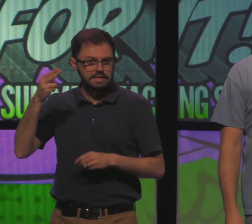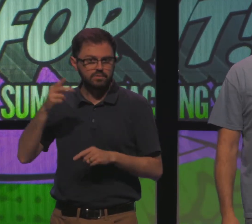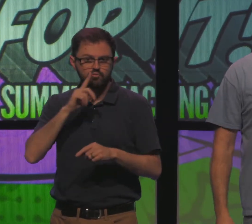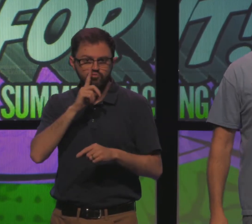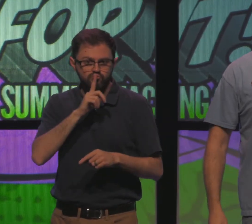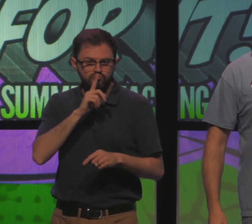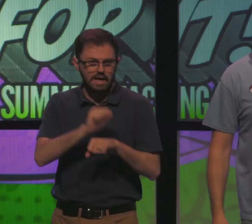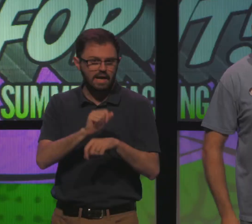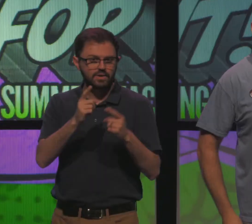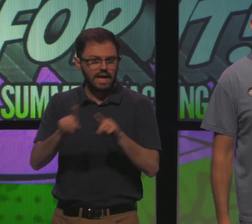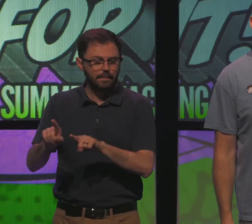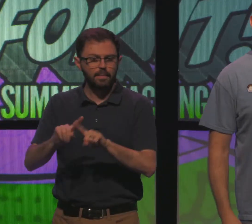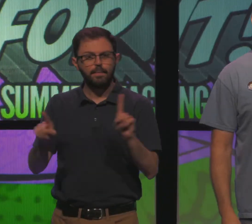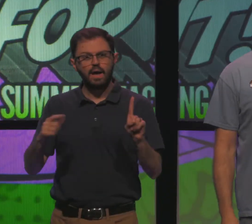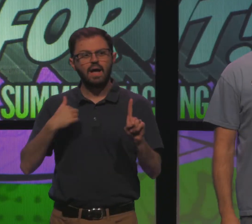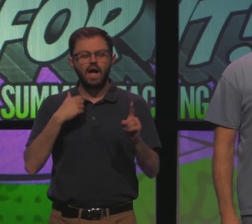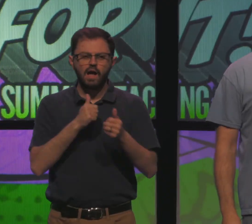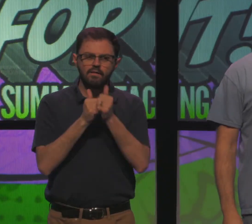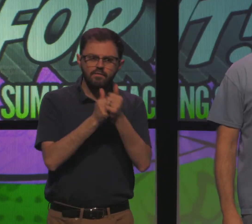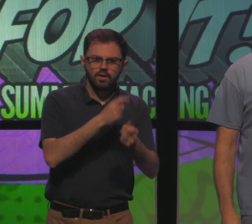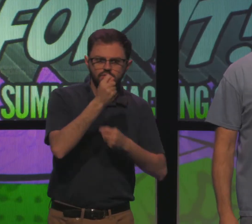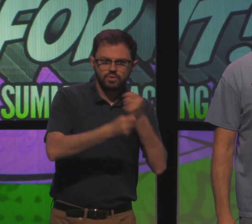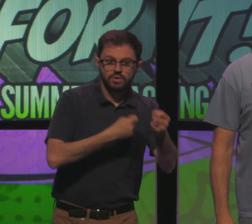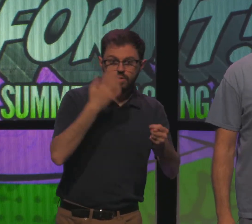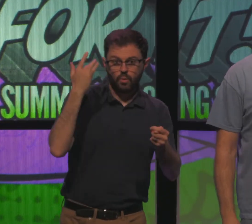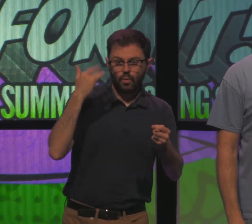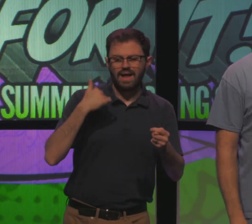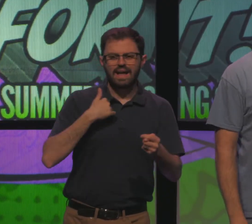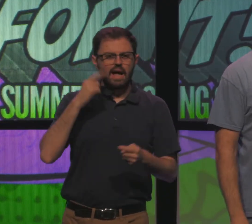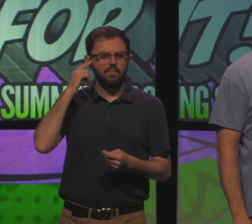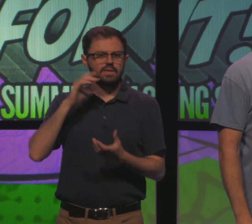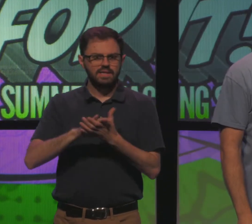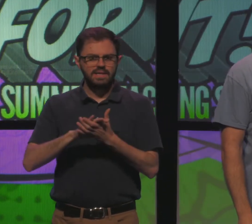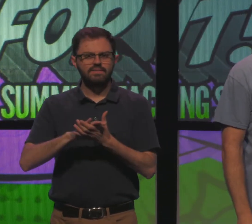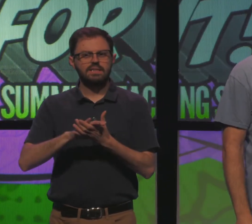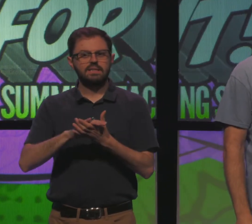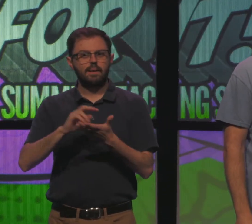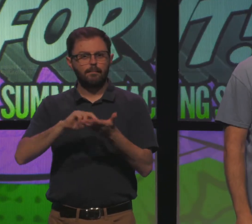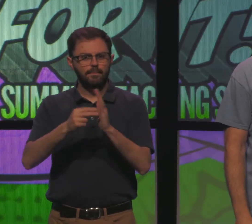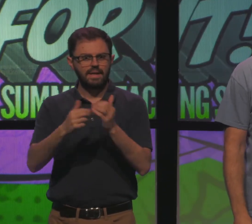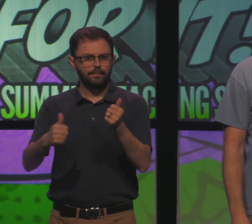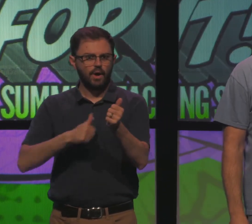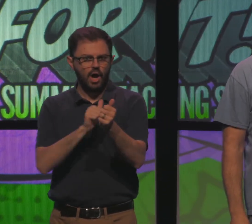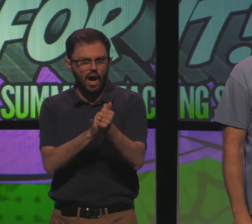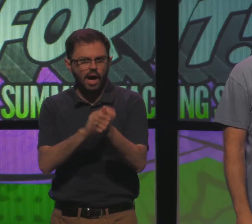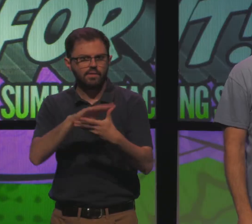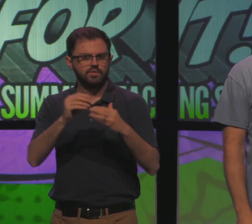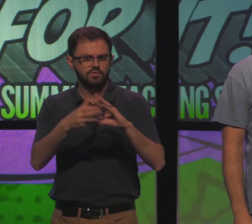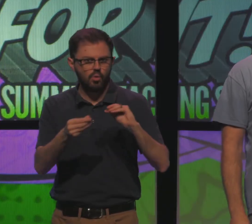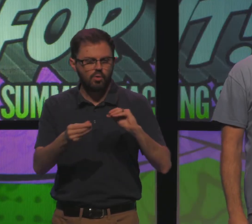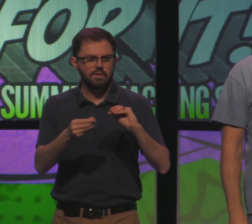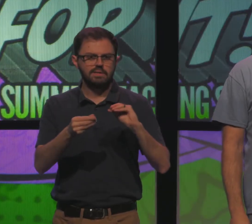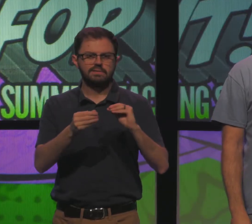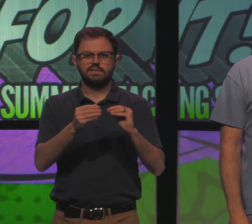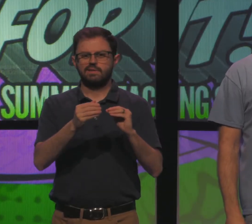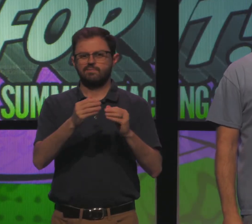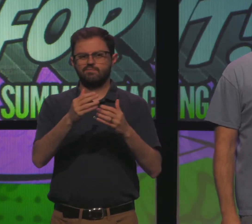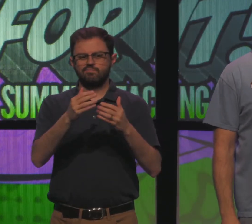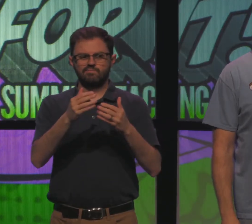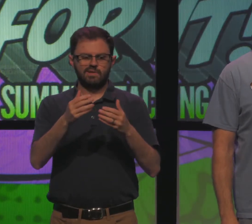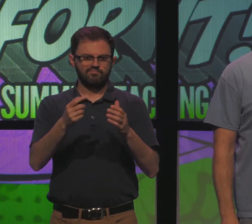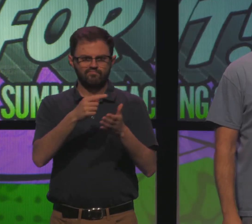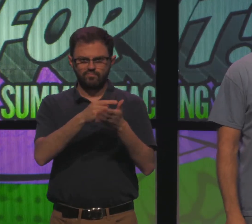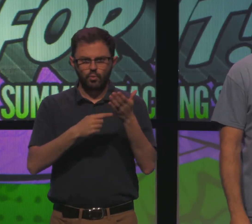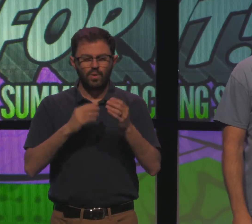what the story means, what the story's teaching us, what the birth of Jesus and what